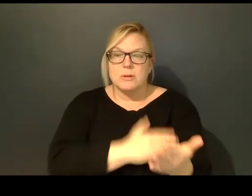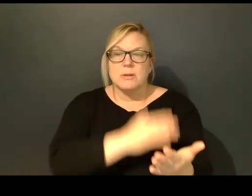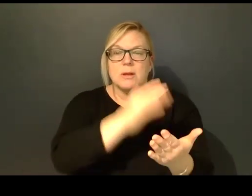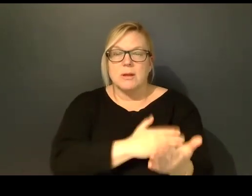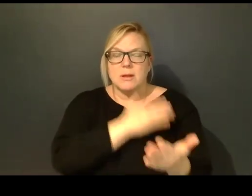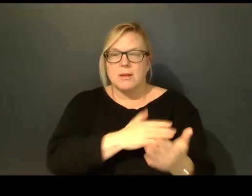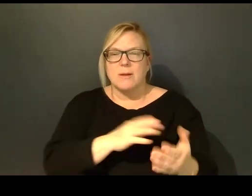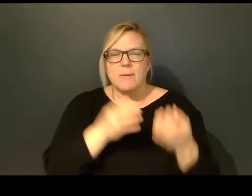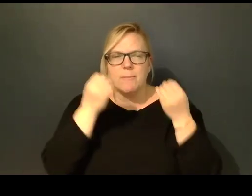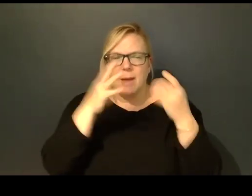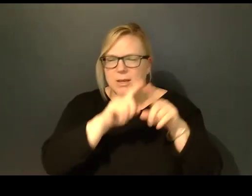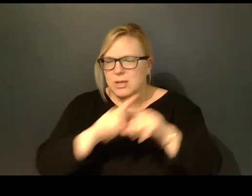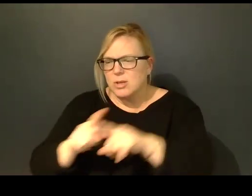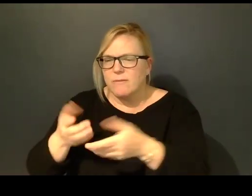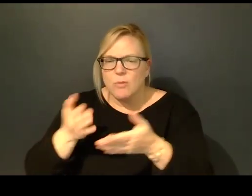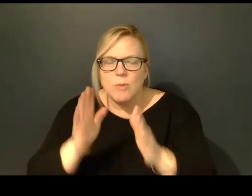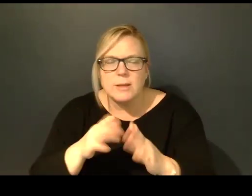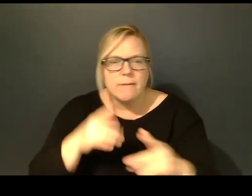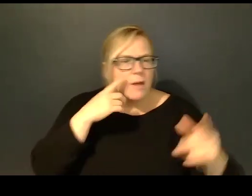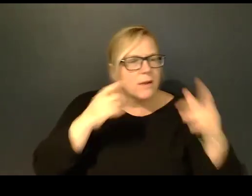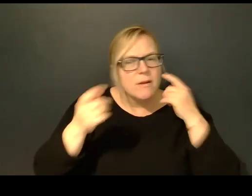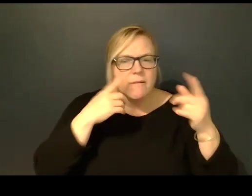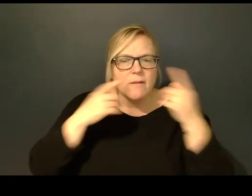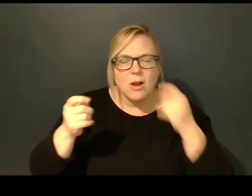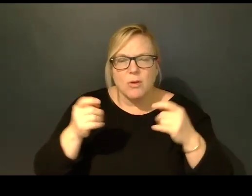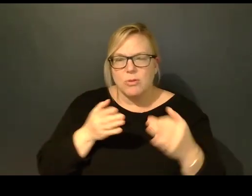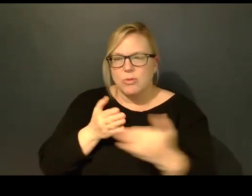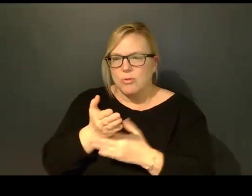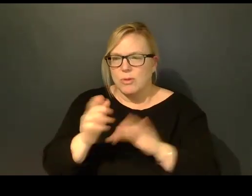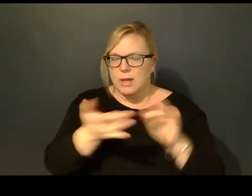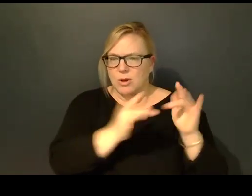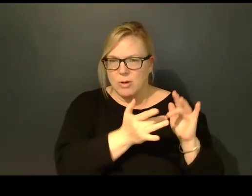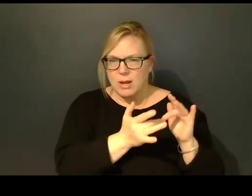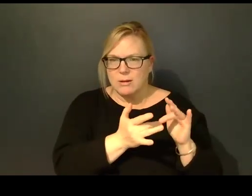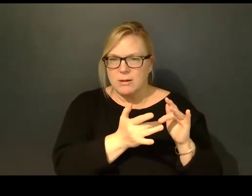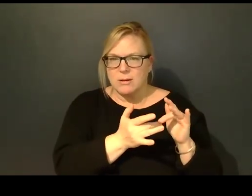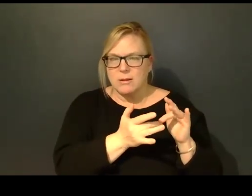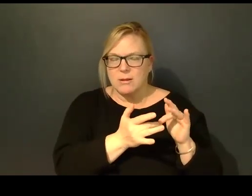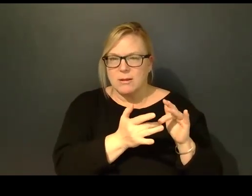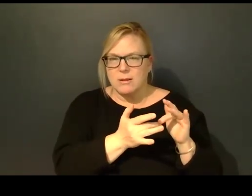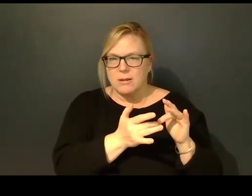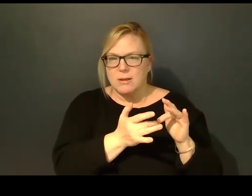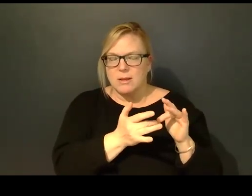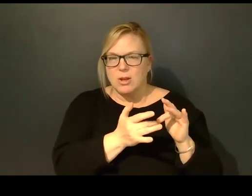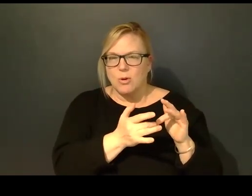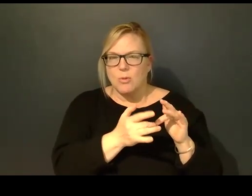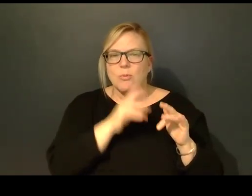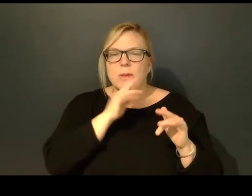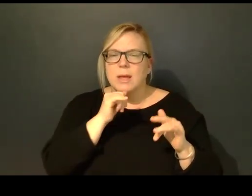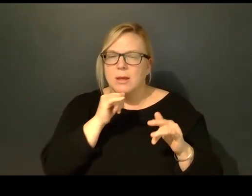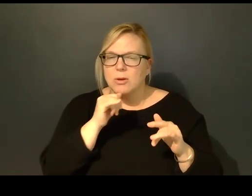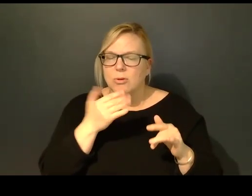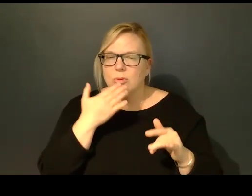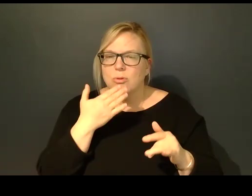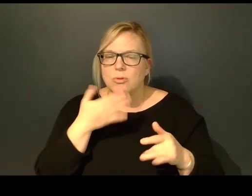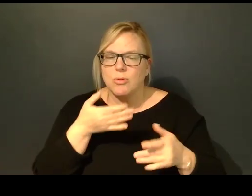to that. So it has become an outlet, a very positive outlet for their creativity or their